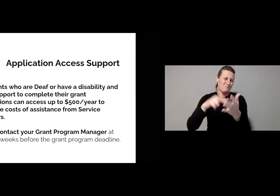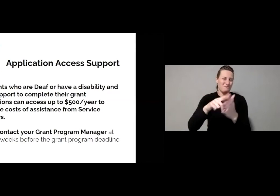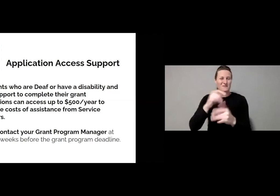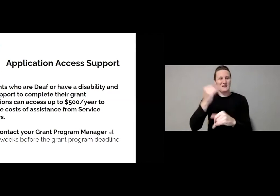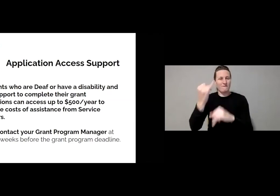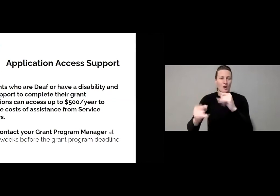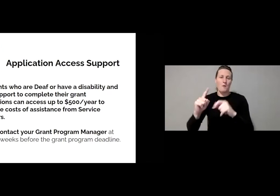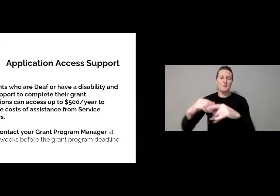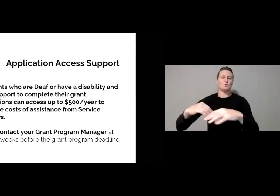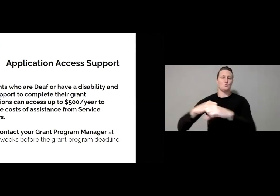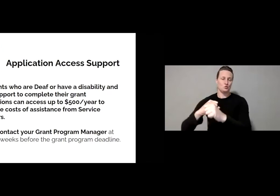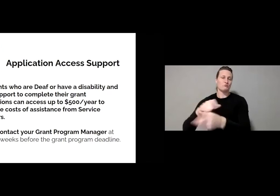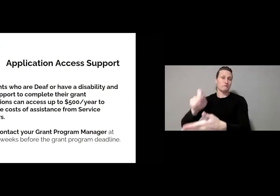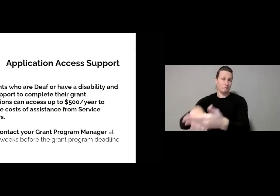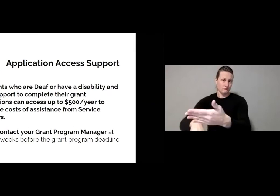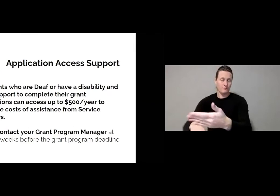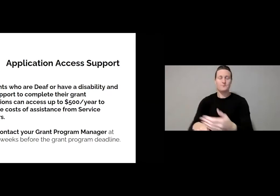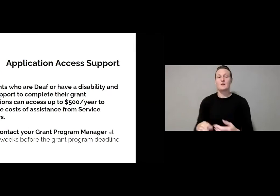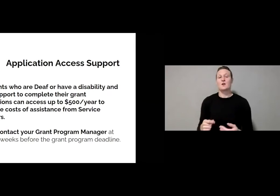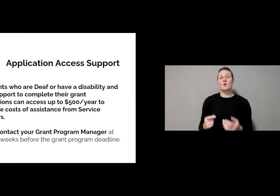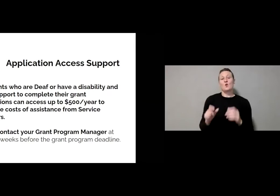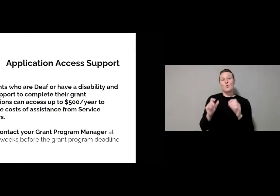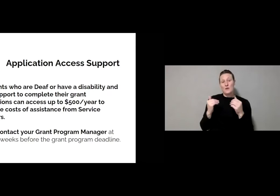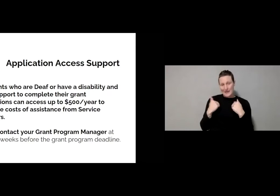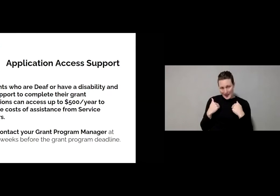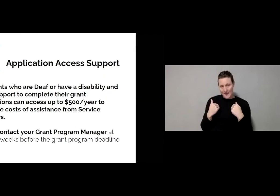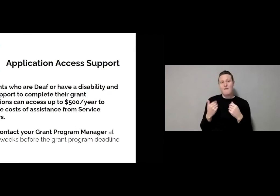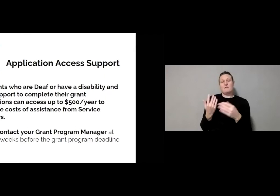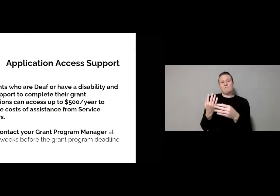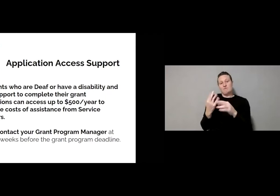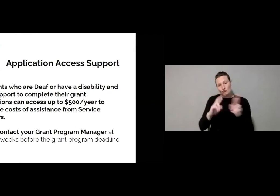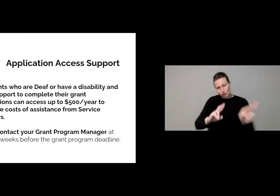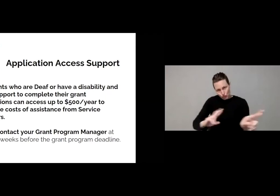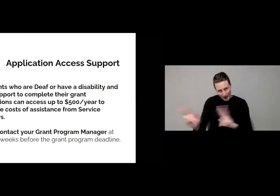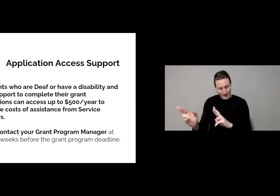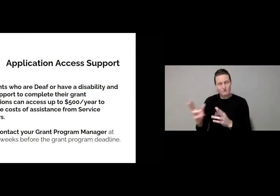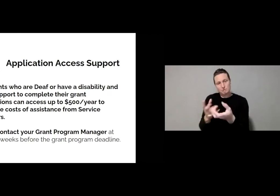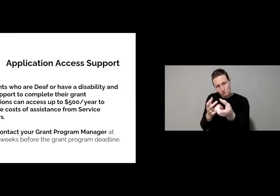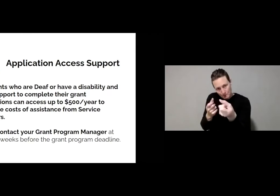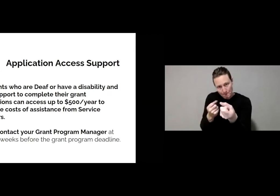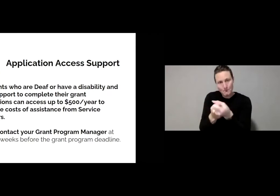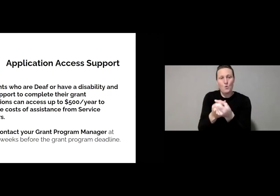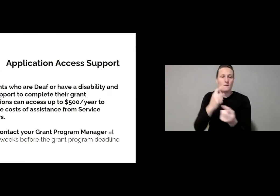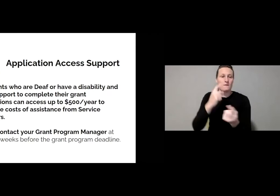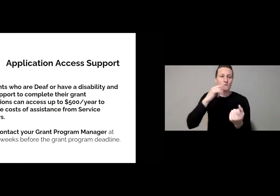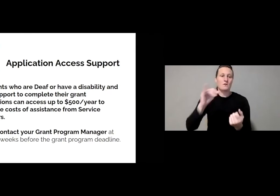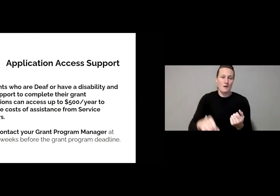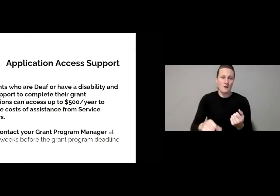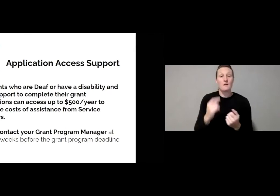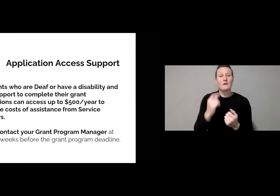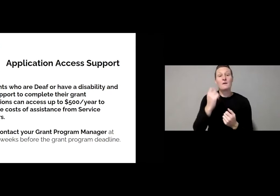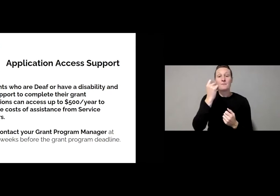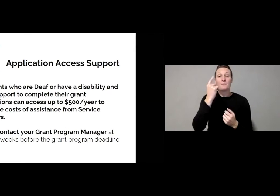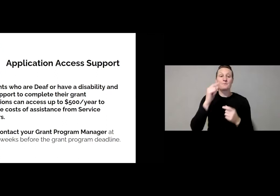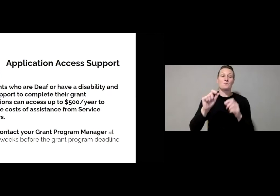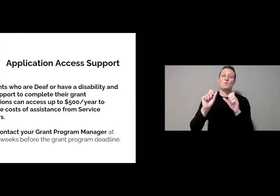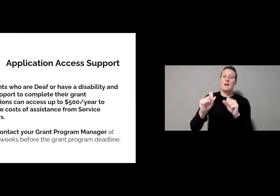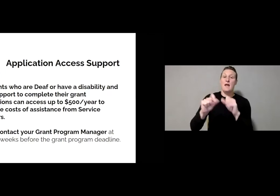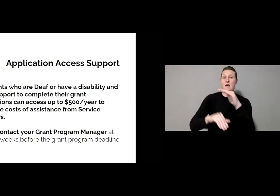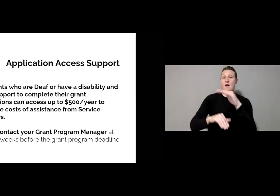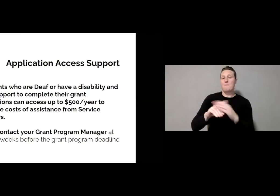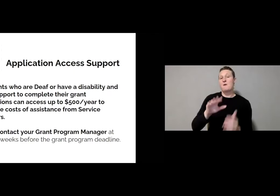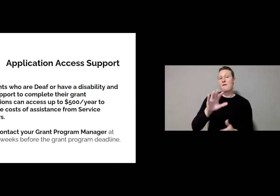service providers to support them in doing this work. So if anyone is interested in this, please let me know,